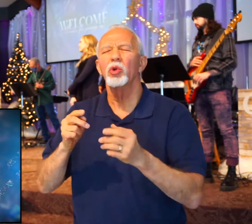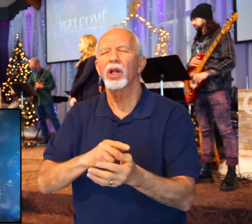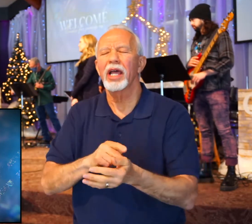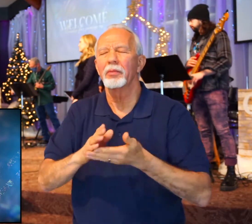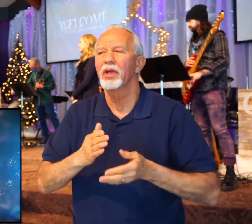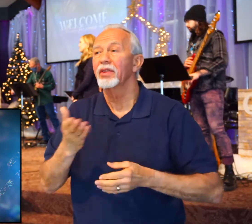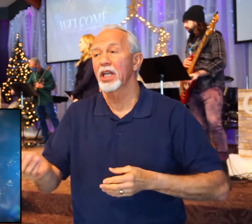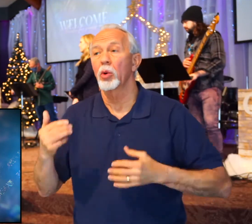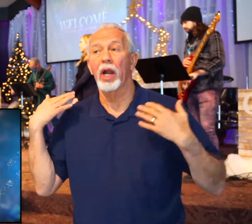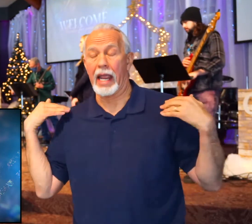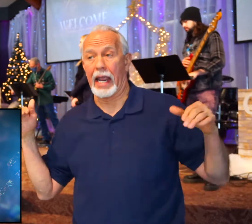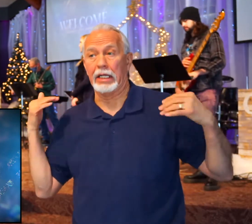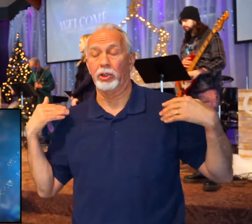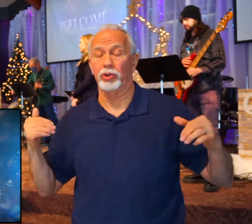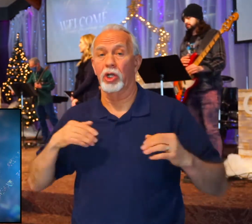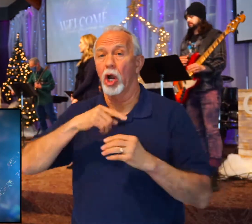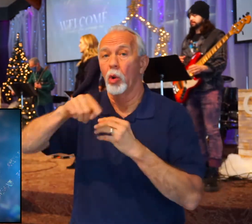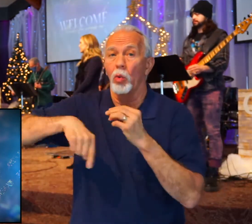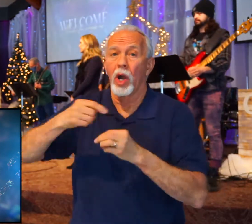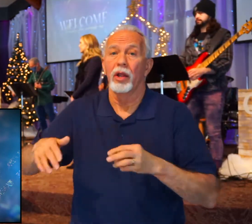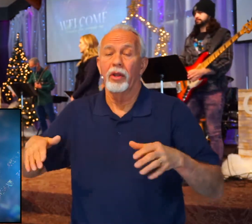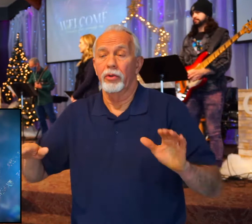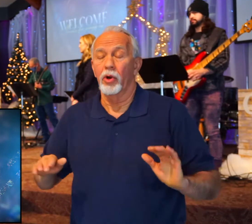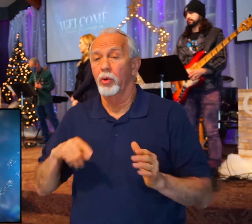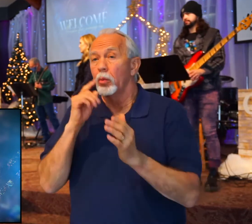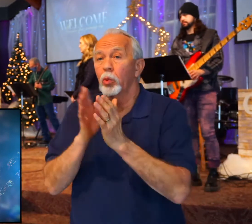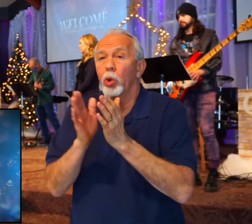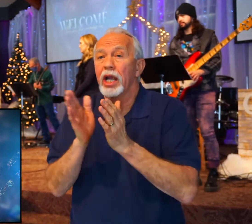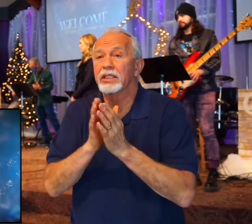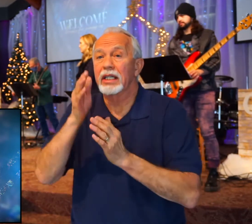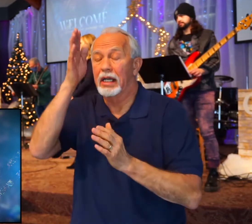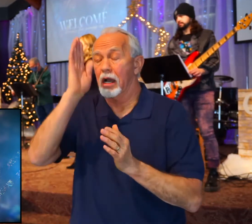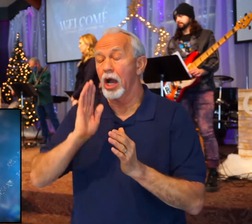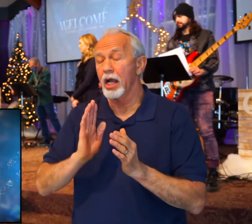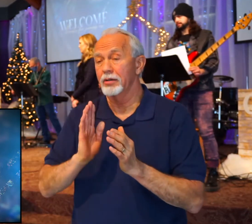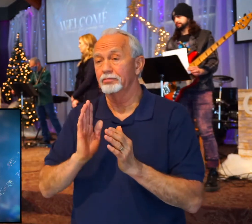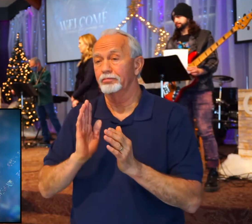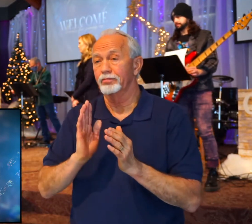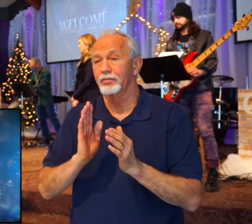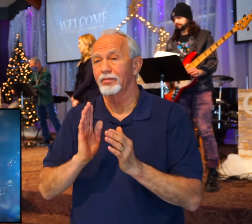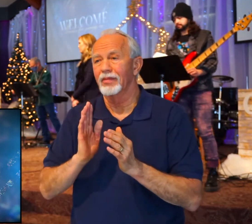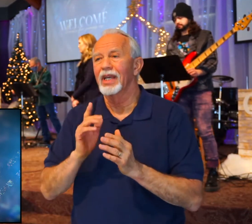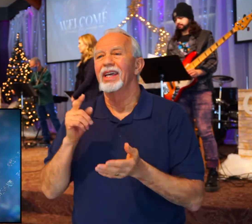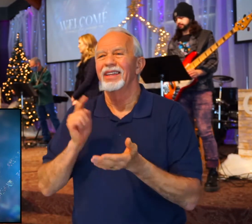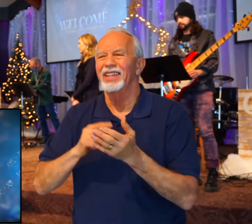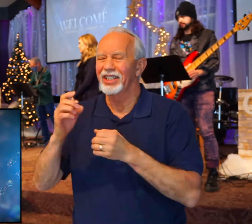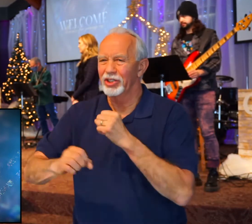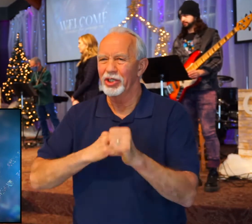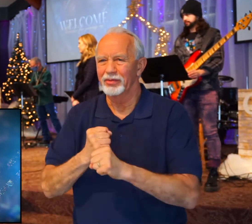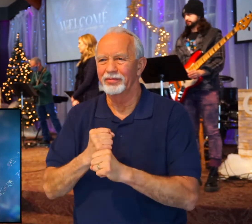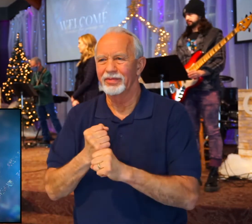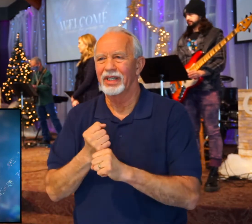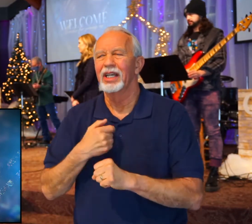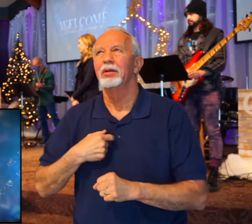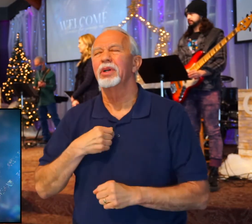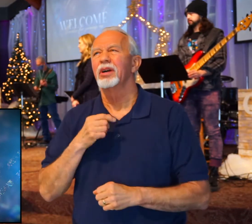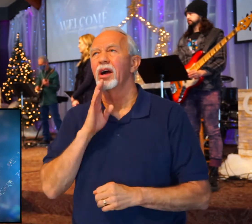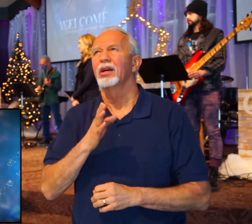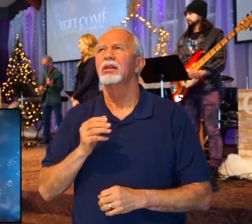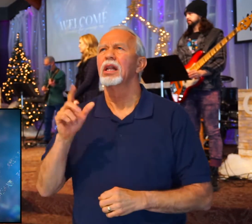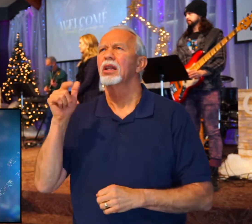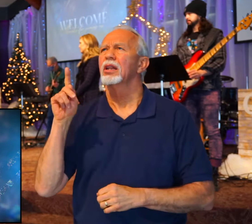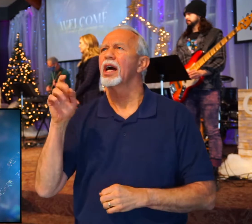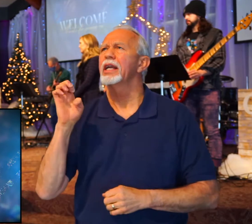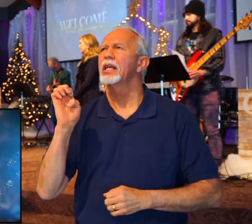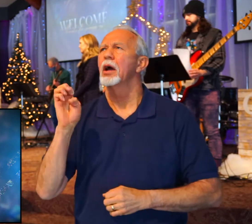angels that were there around the throne, and they're praising God." This year we're doing our Lottie Moon Christmas